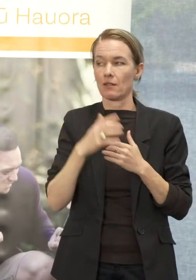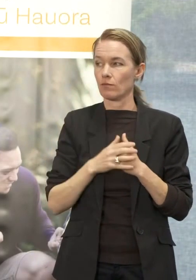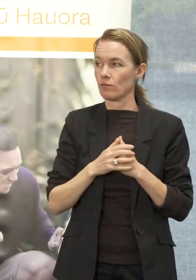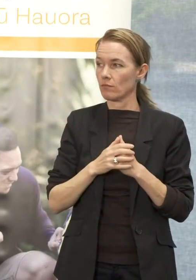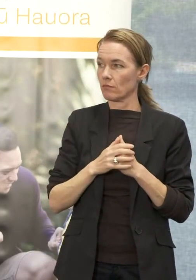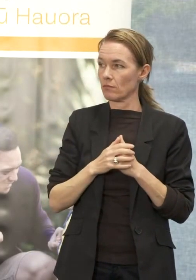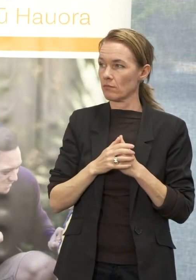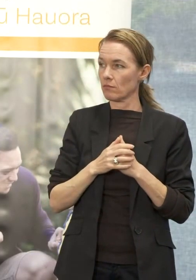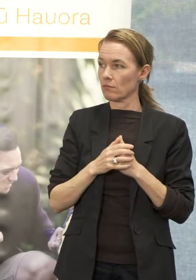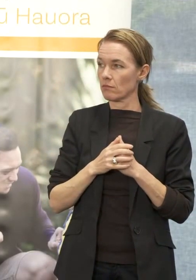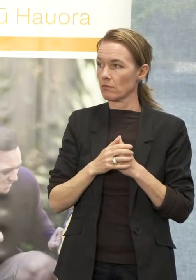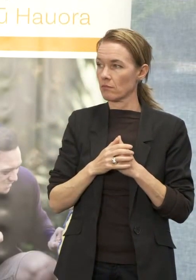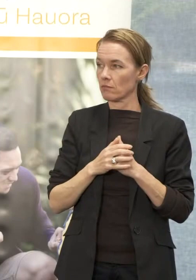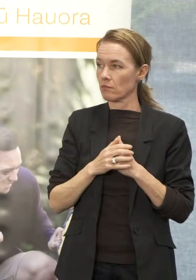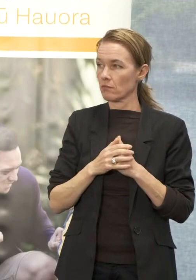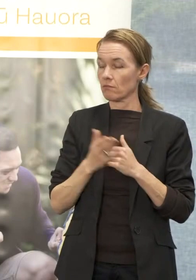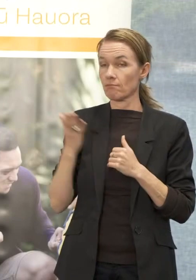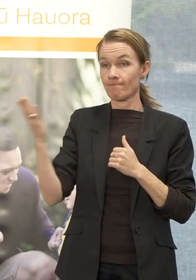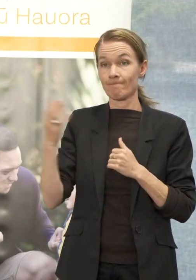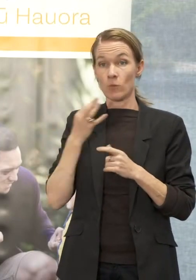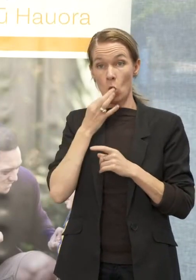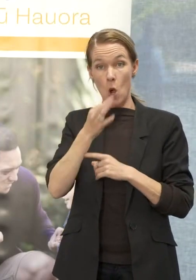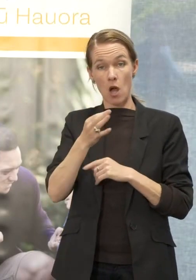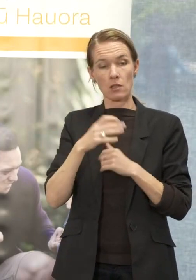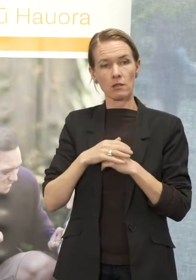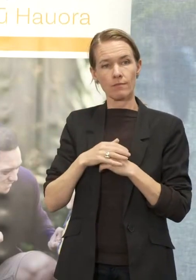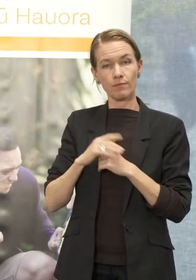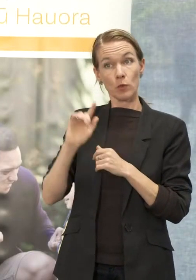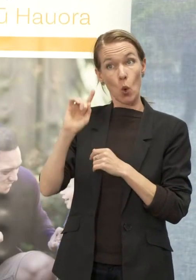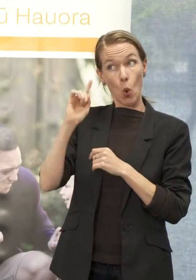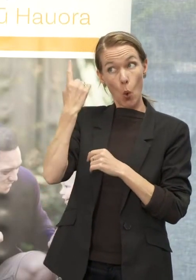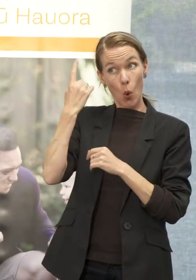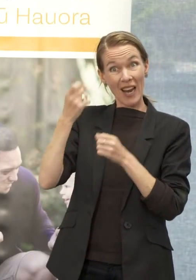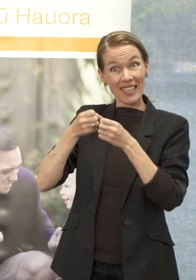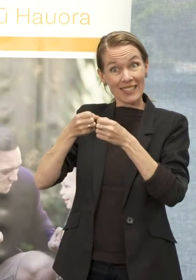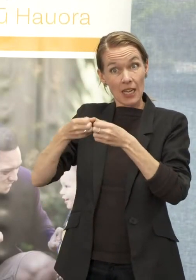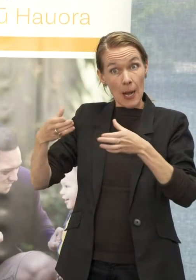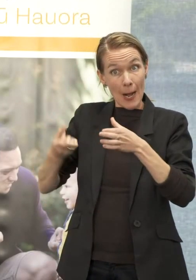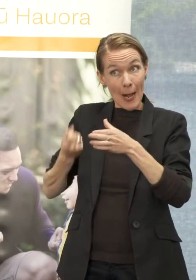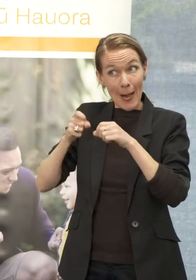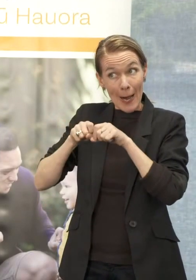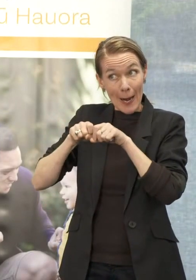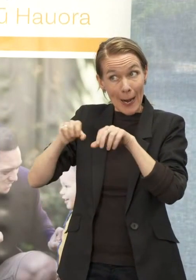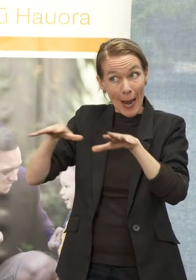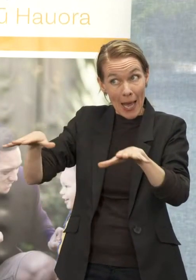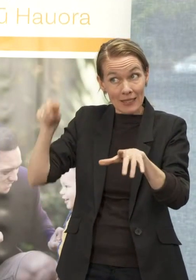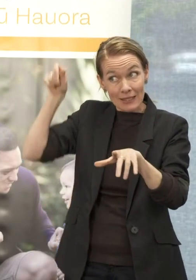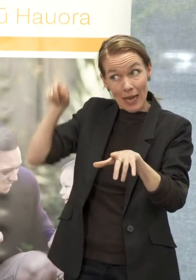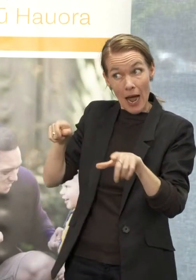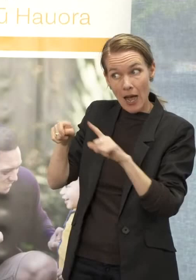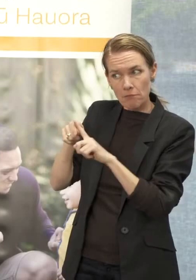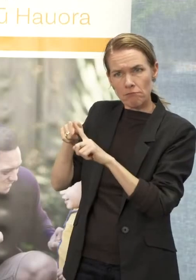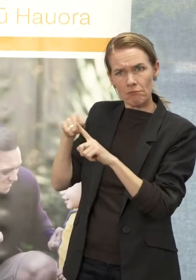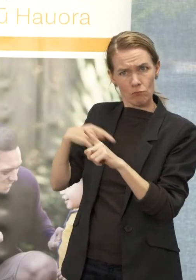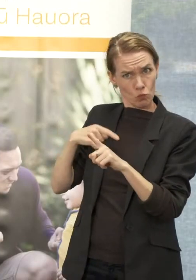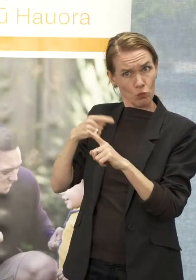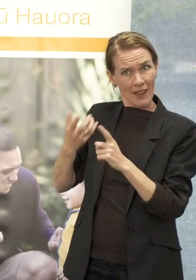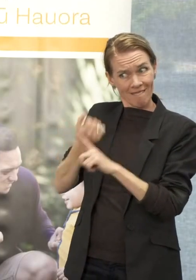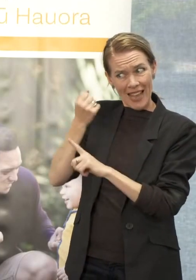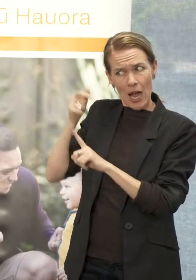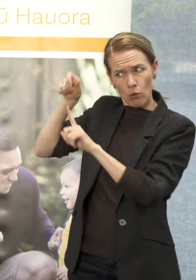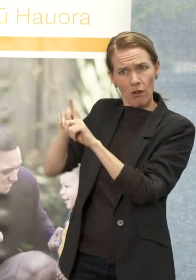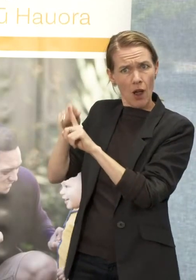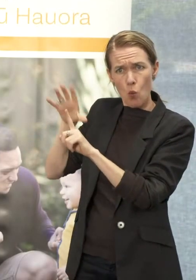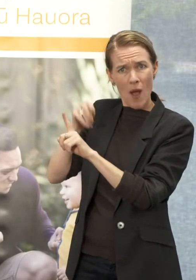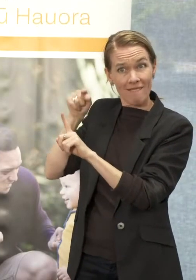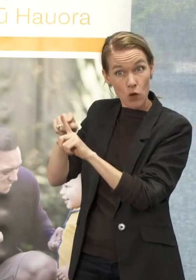the index case in the Auckland cluster contracted the virus, given that now there's sort of growing bodies of evidence that surface